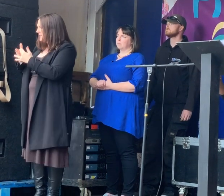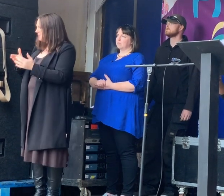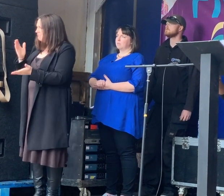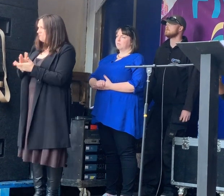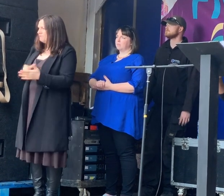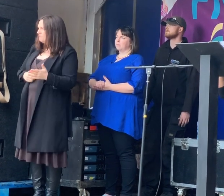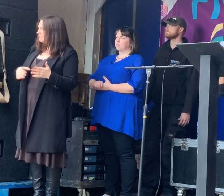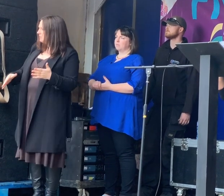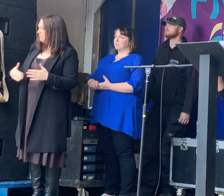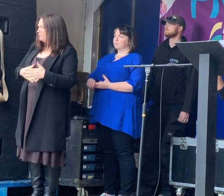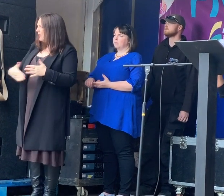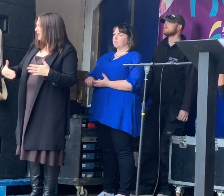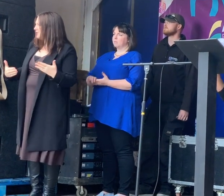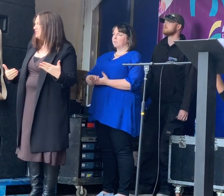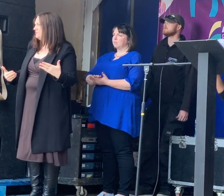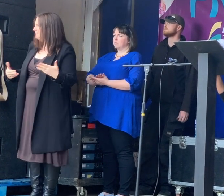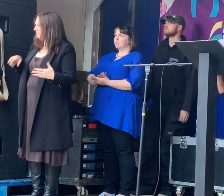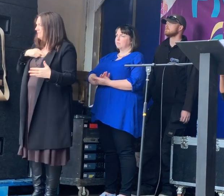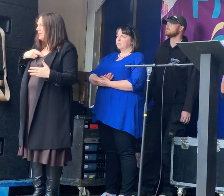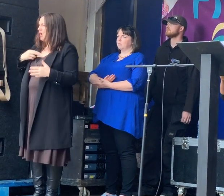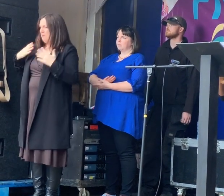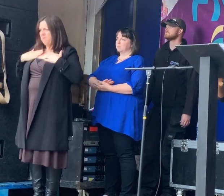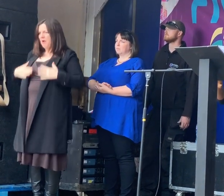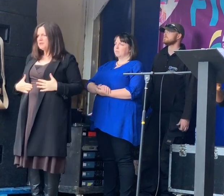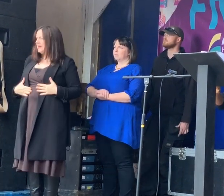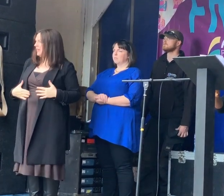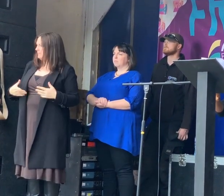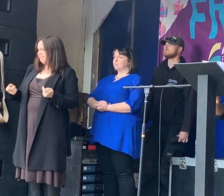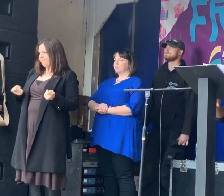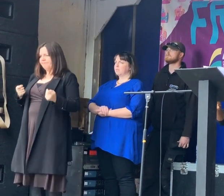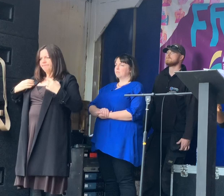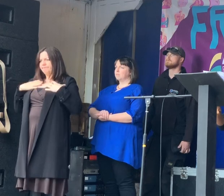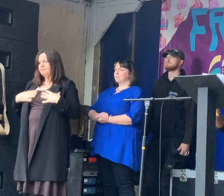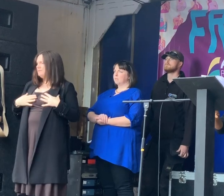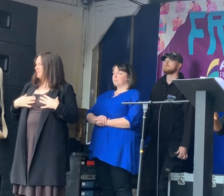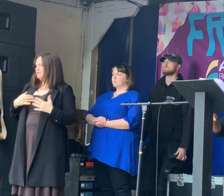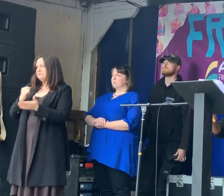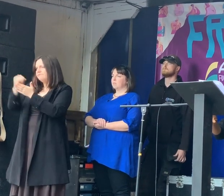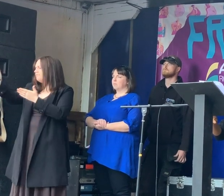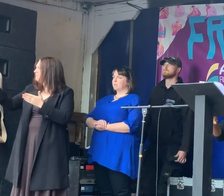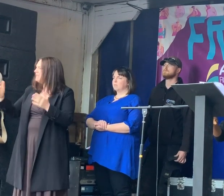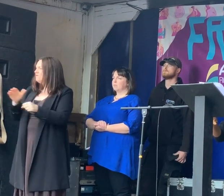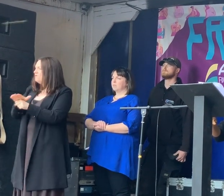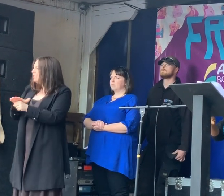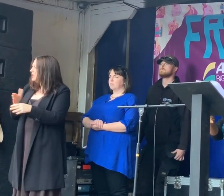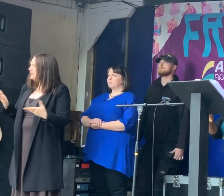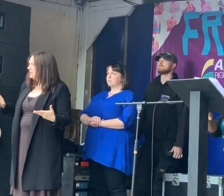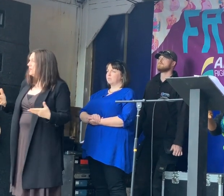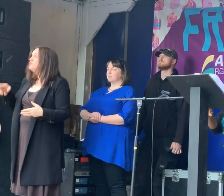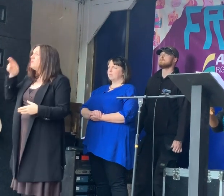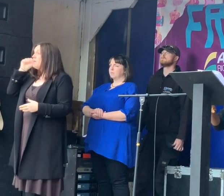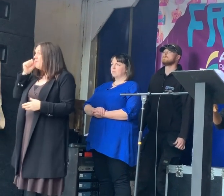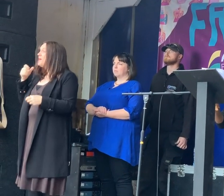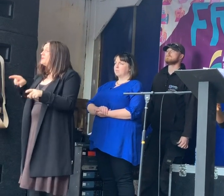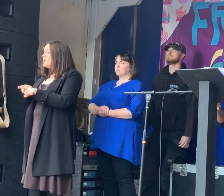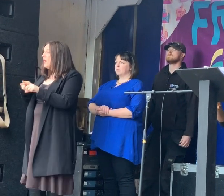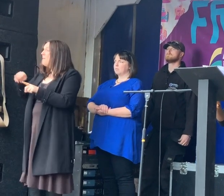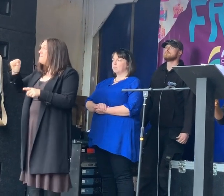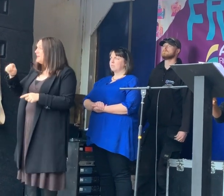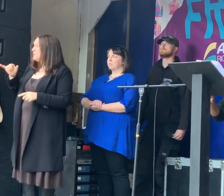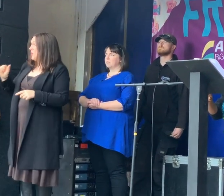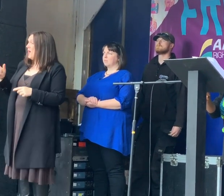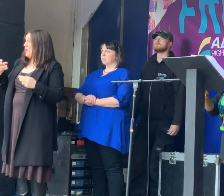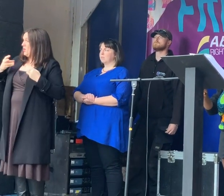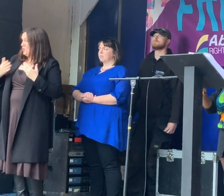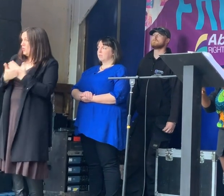pregnancy services. Her bodily autonomy is completely denied. Remember the story of Miss Y, a young